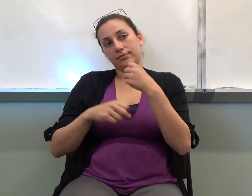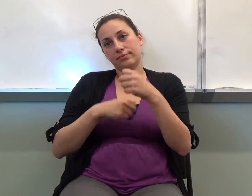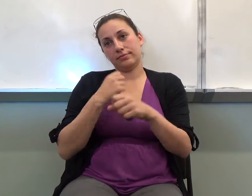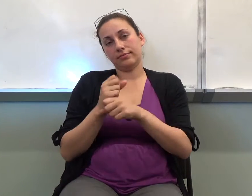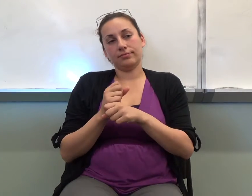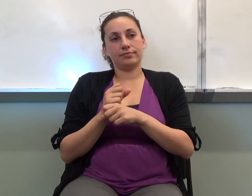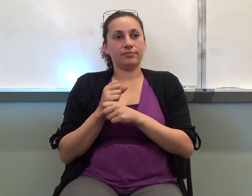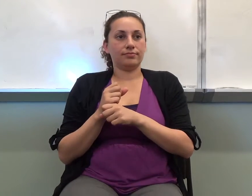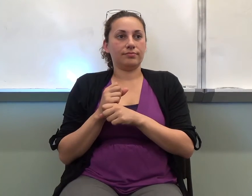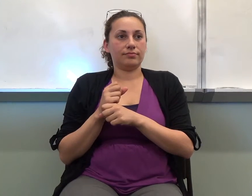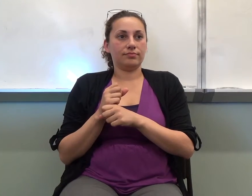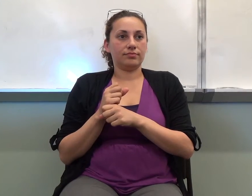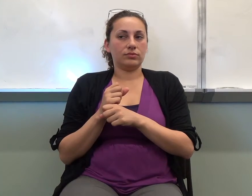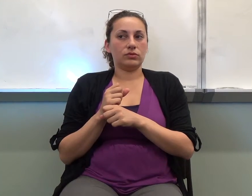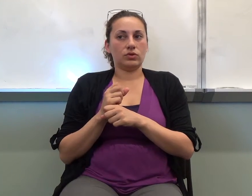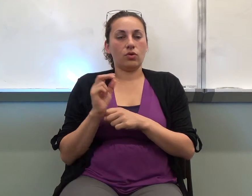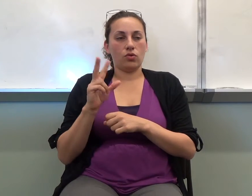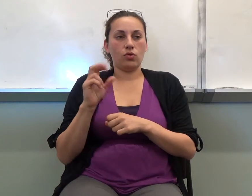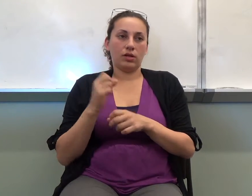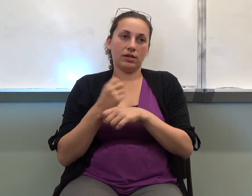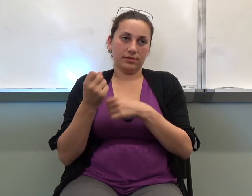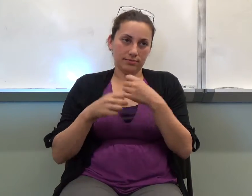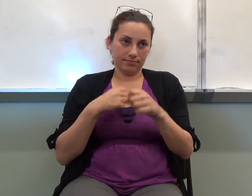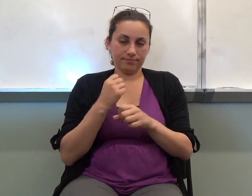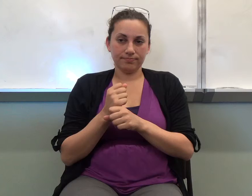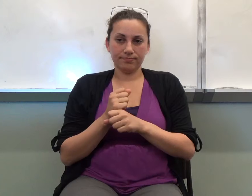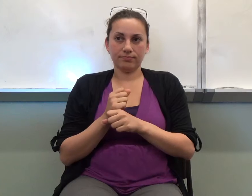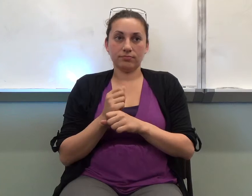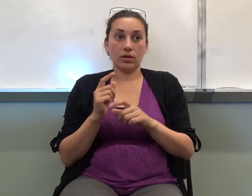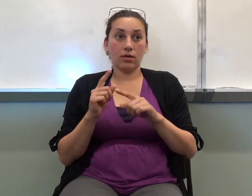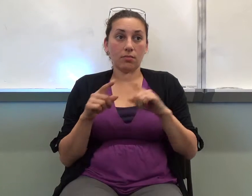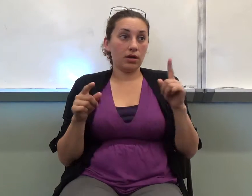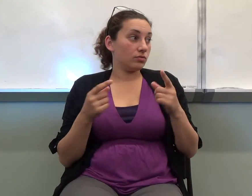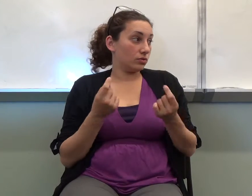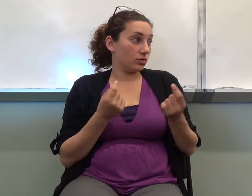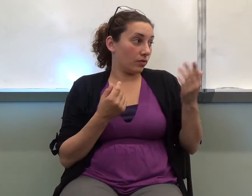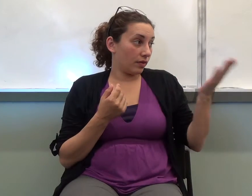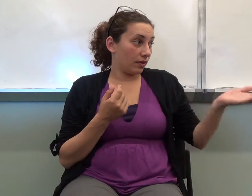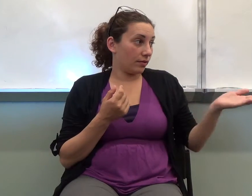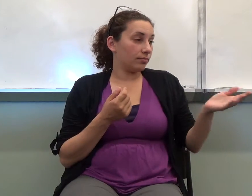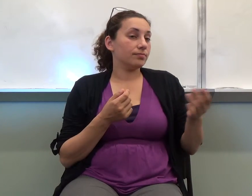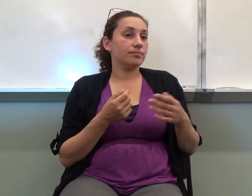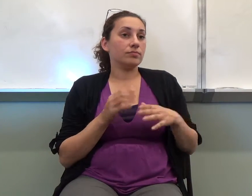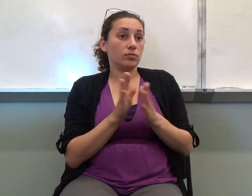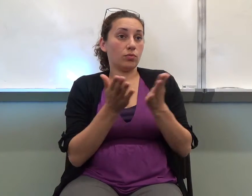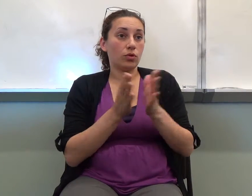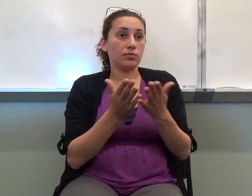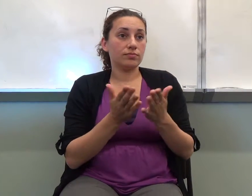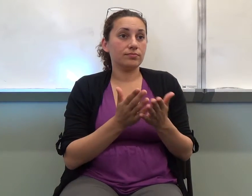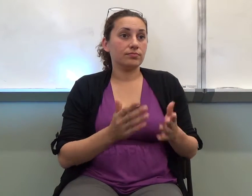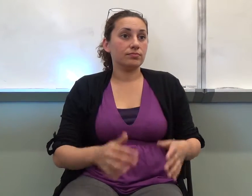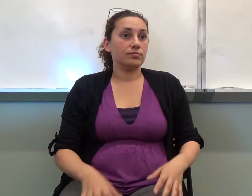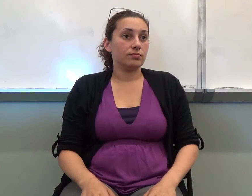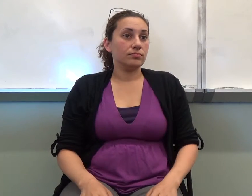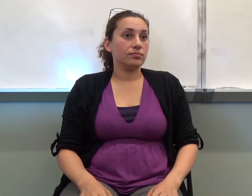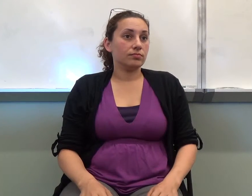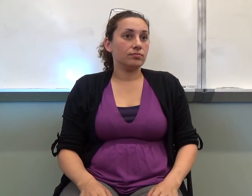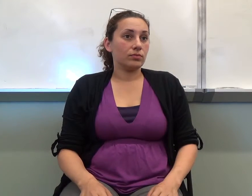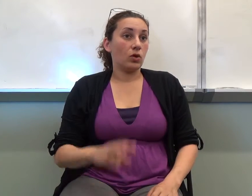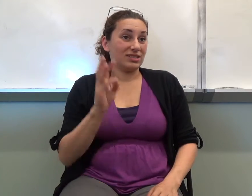somehow present. What they did here is they decided to do 1, 2, 3, 4, 5,